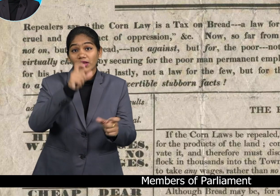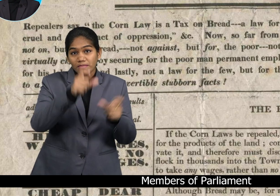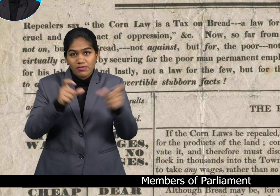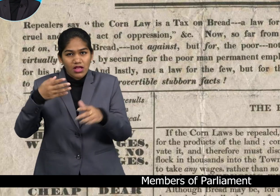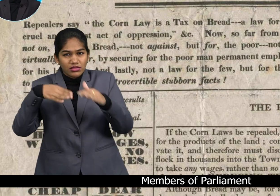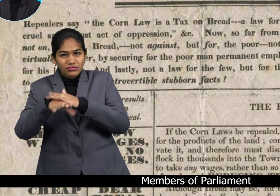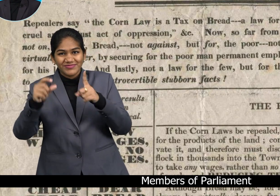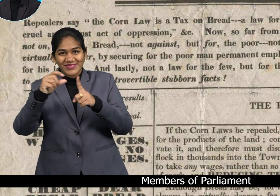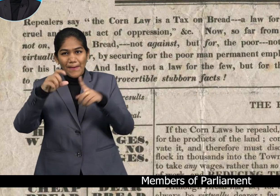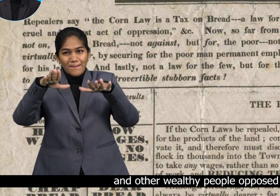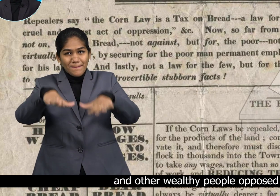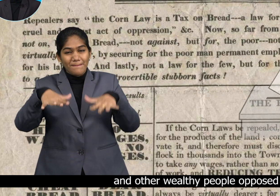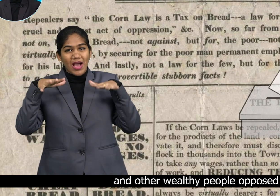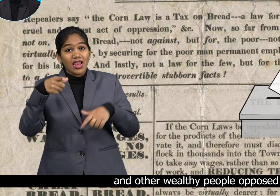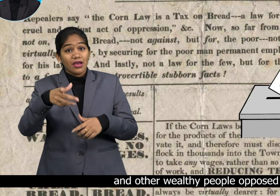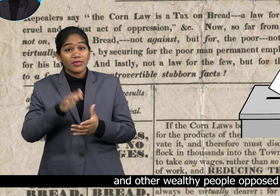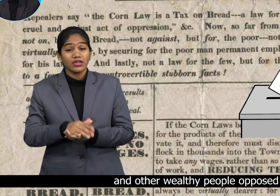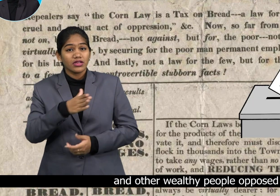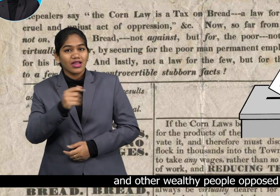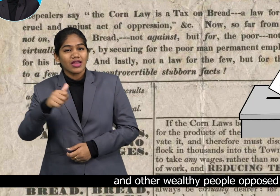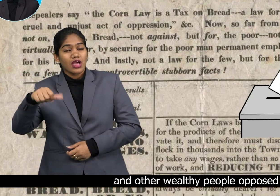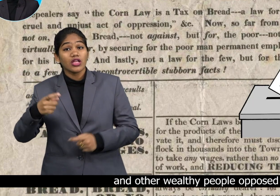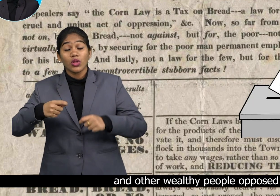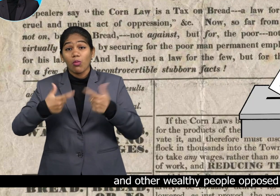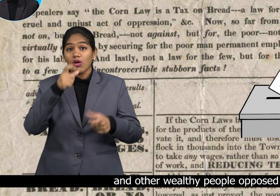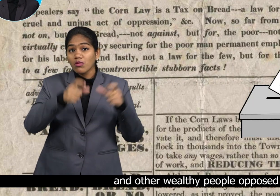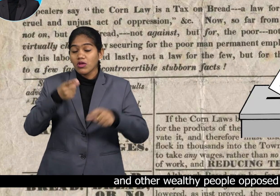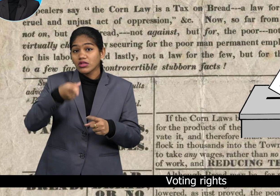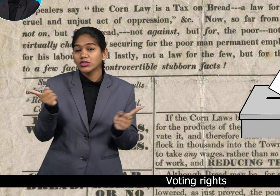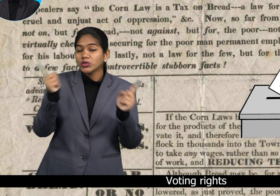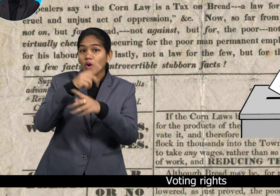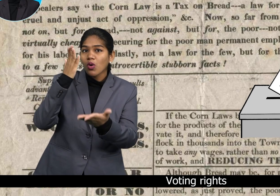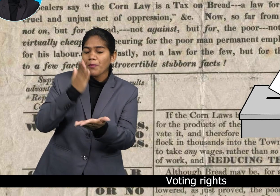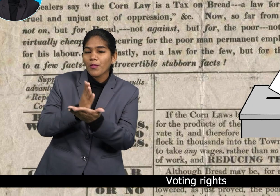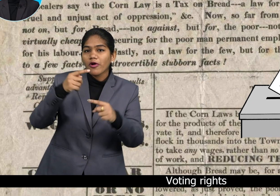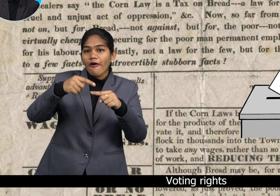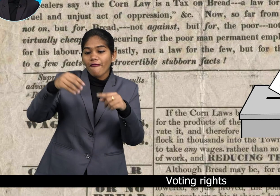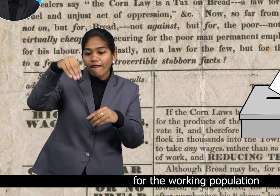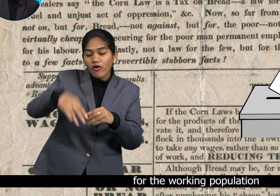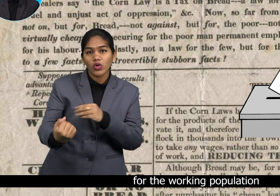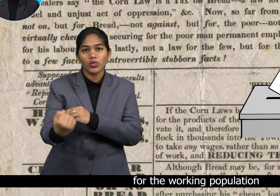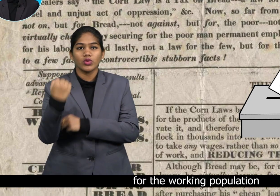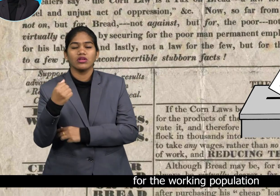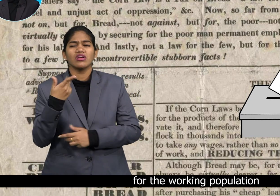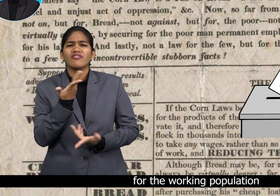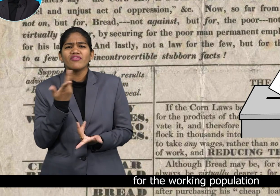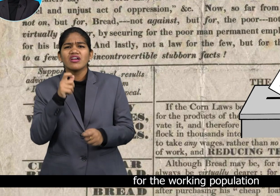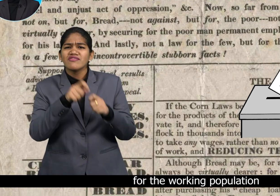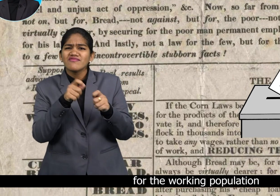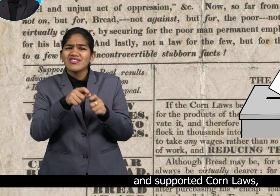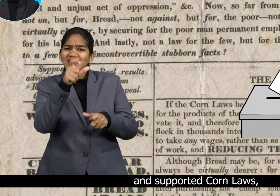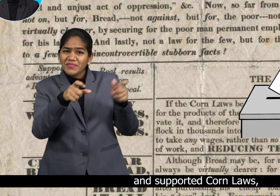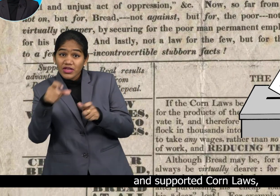Members of parliament and other wealthy people opposed voting rights for the working